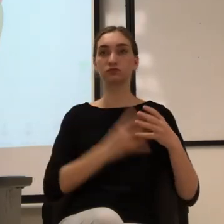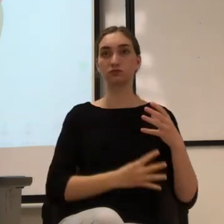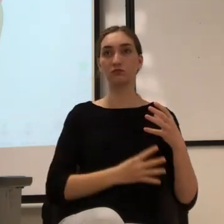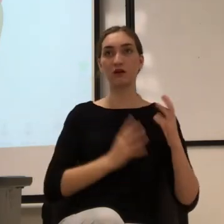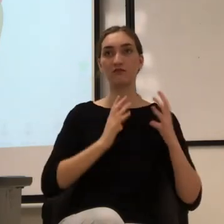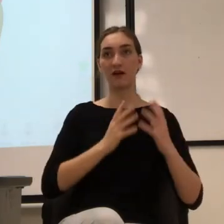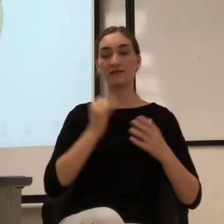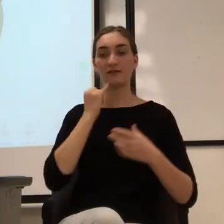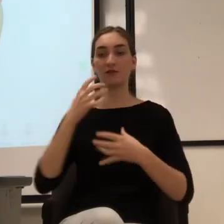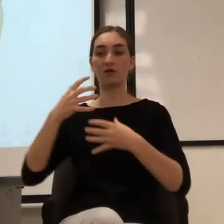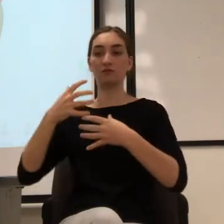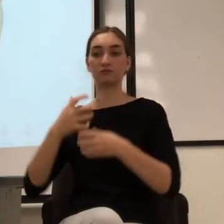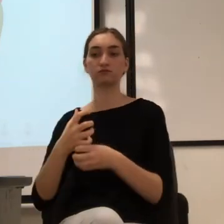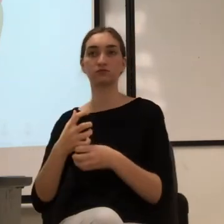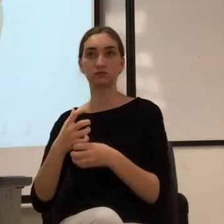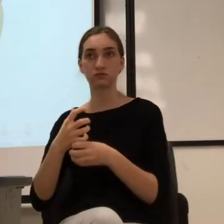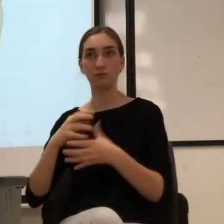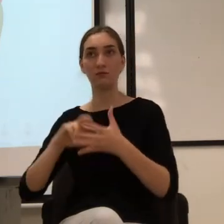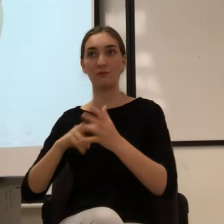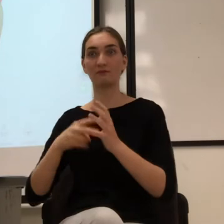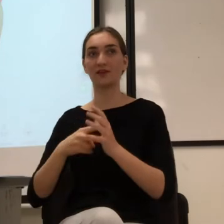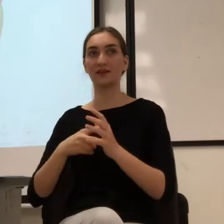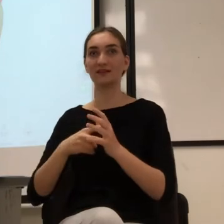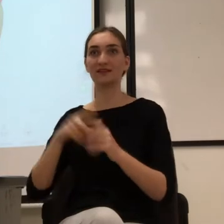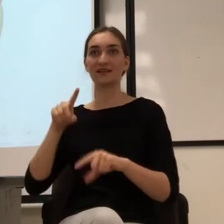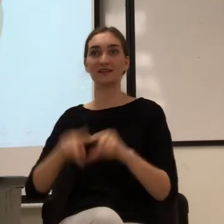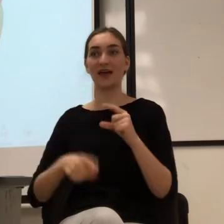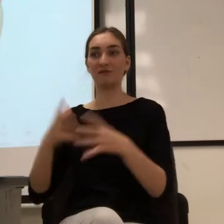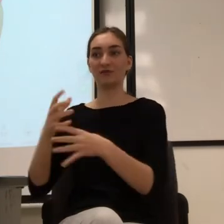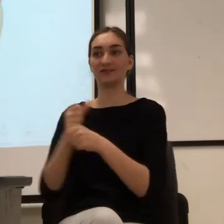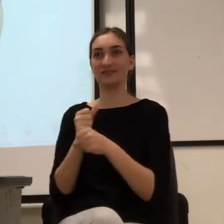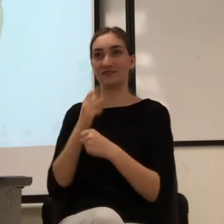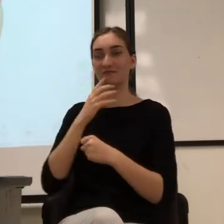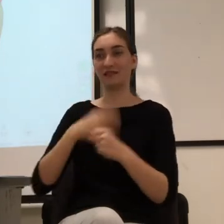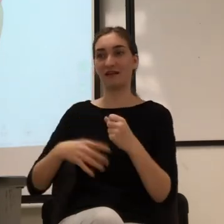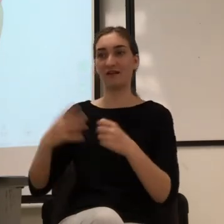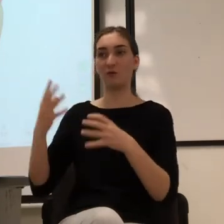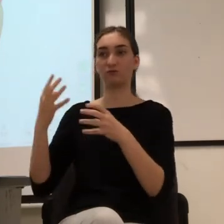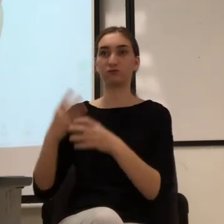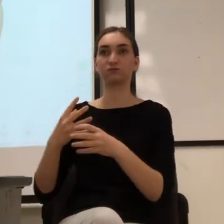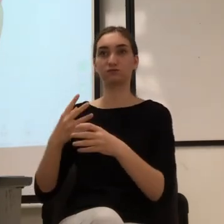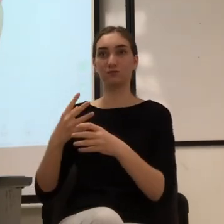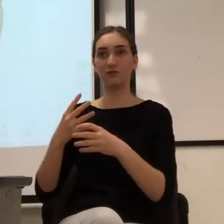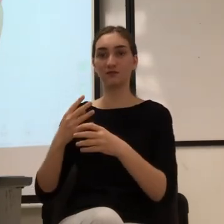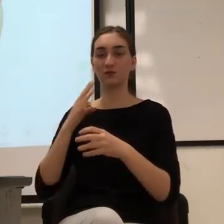blood, it's just pumping it. Okay. So that's when the atria receive blood during diastole.